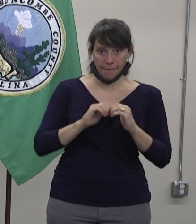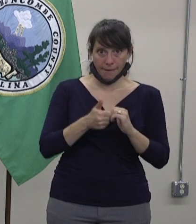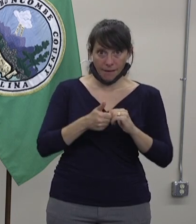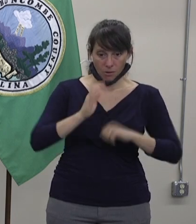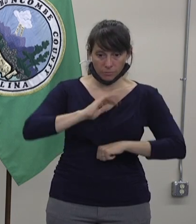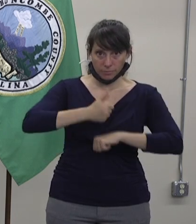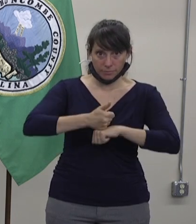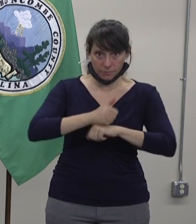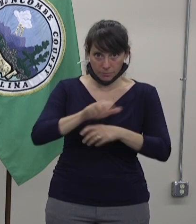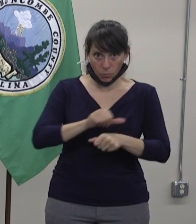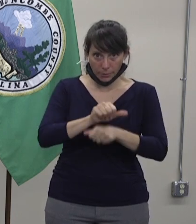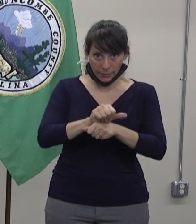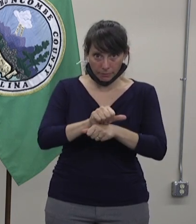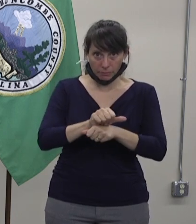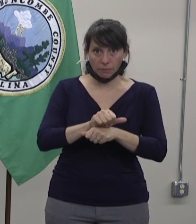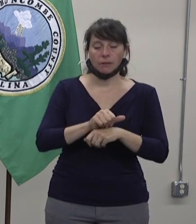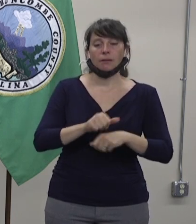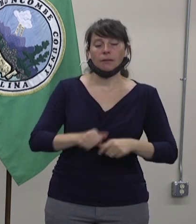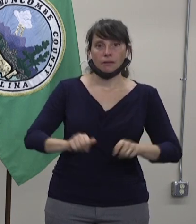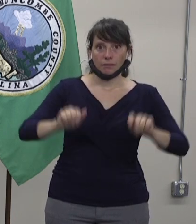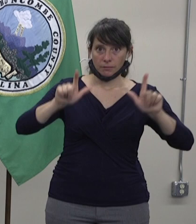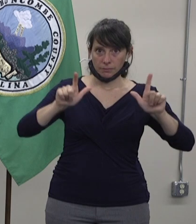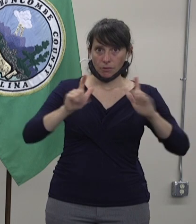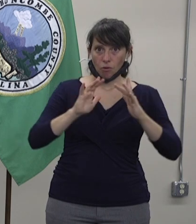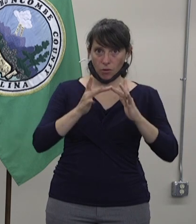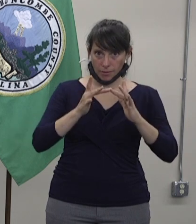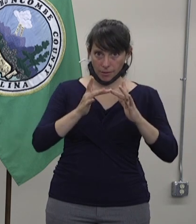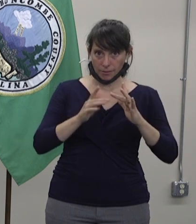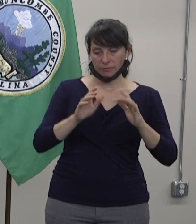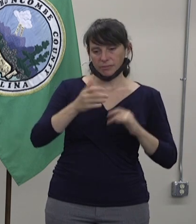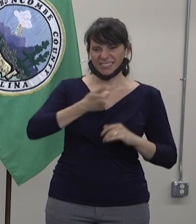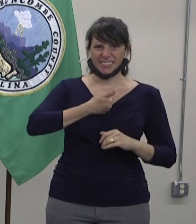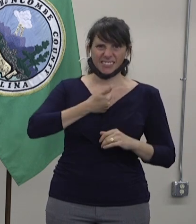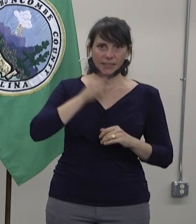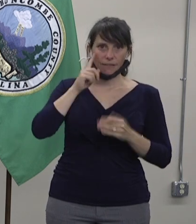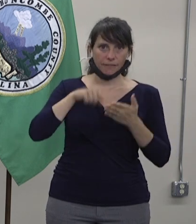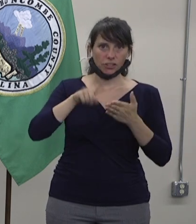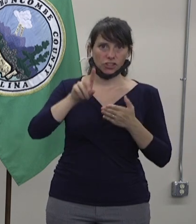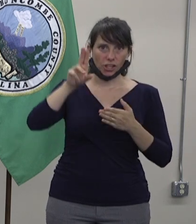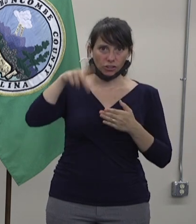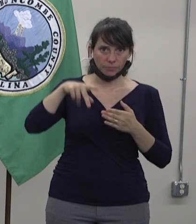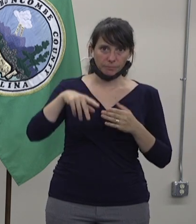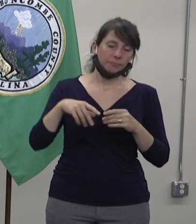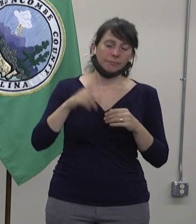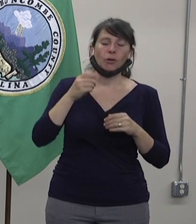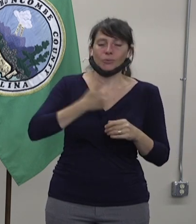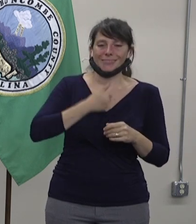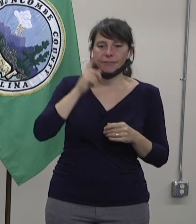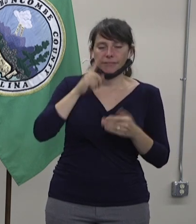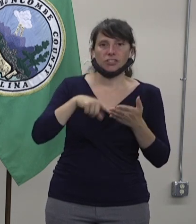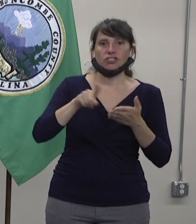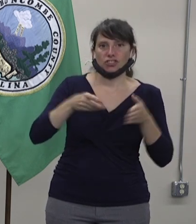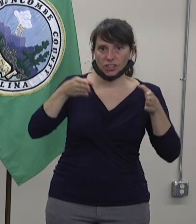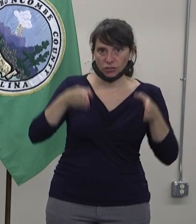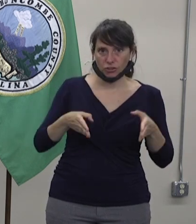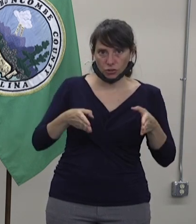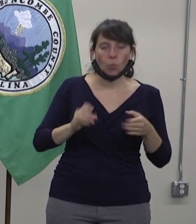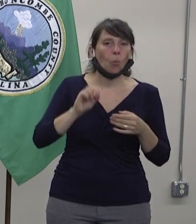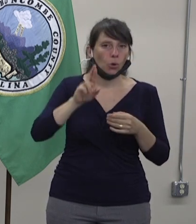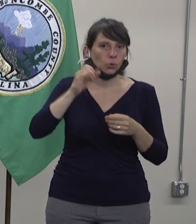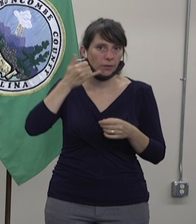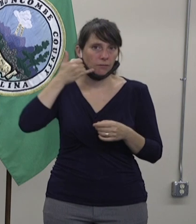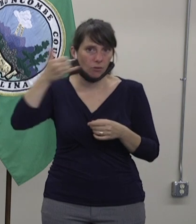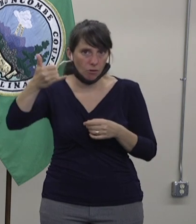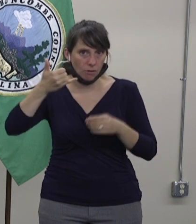Buncombe County self-checker online or over the phone to make sure that you should be tested. The